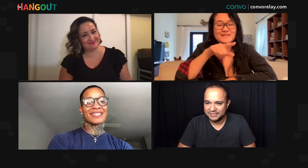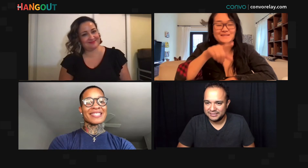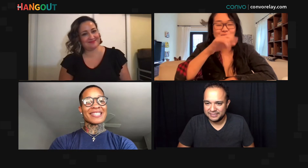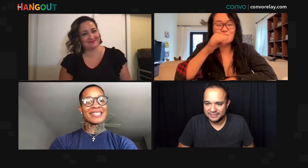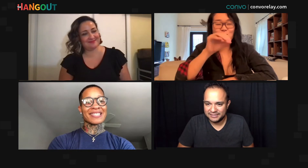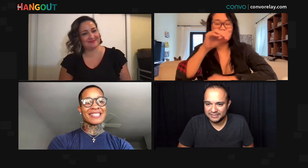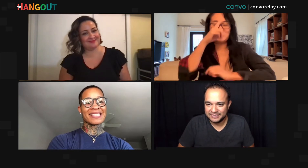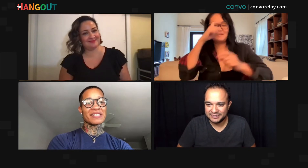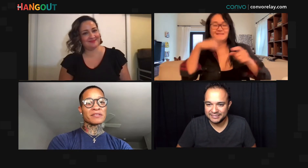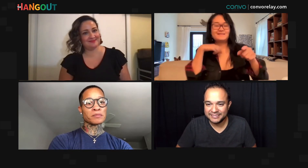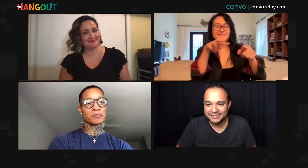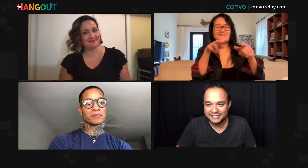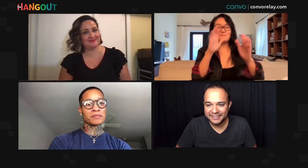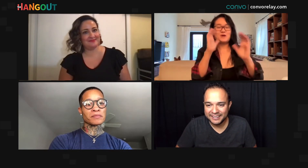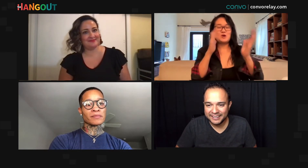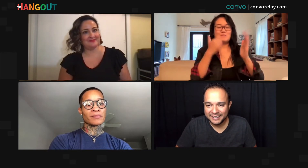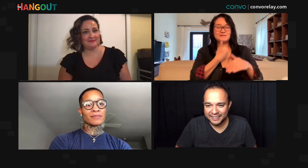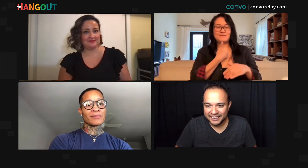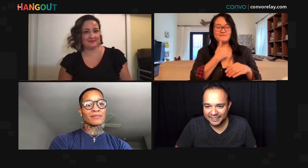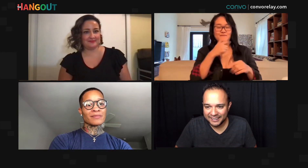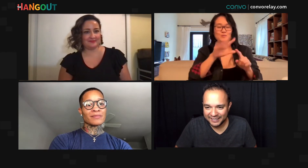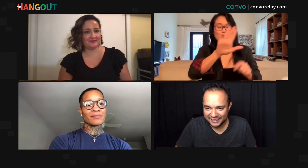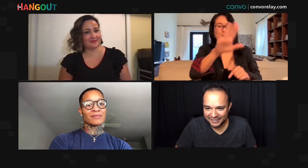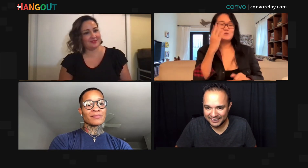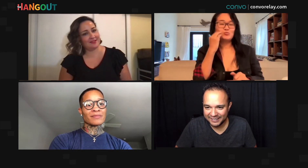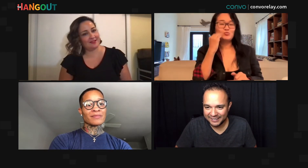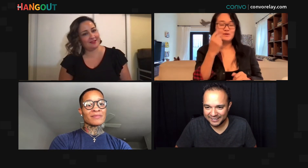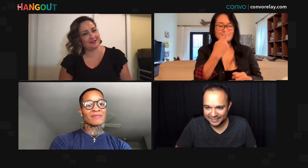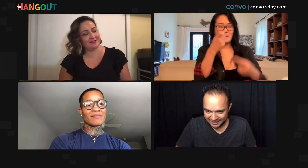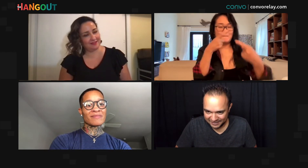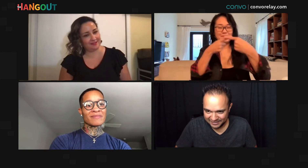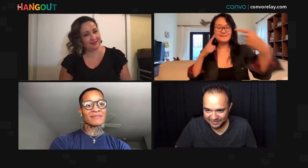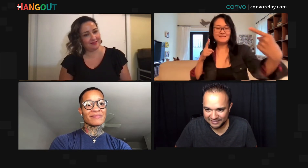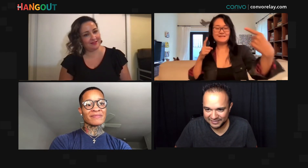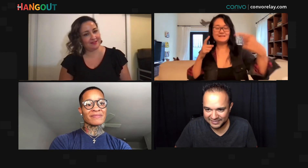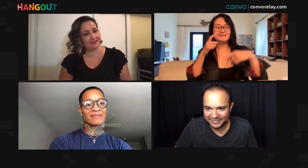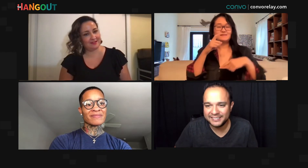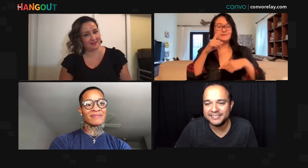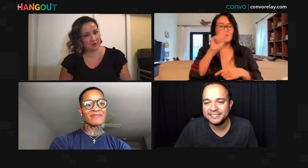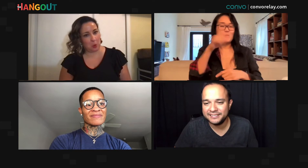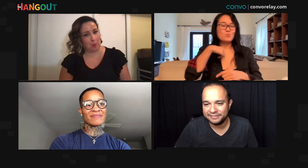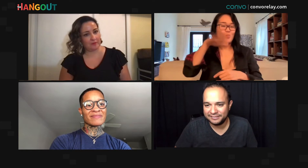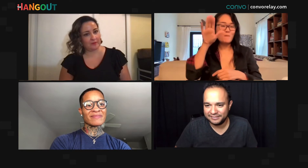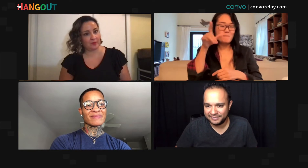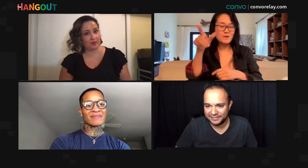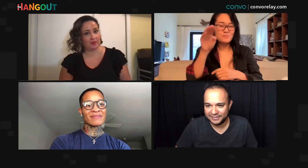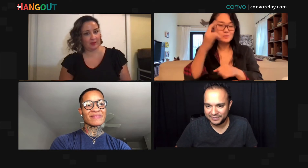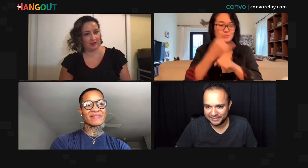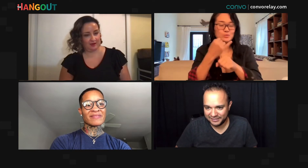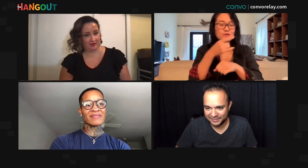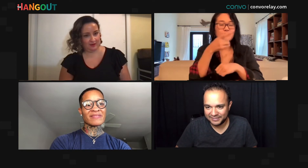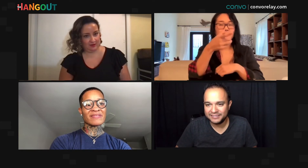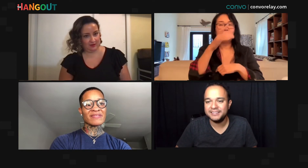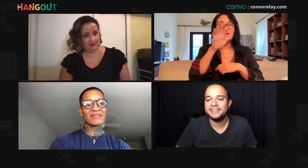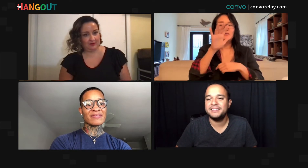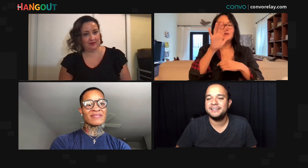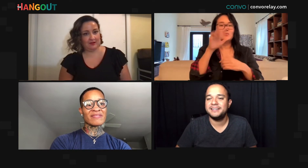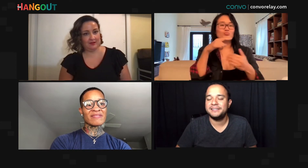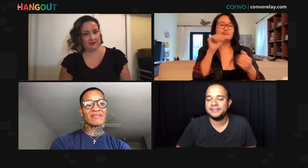yourself a very positive community that you can get into. And this is Cami. So my experience was very